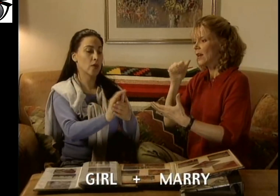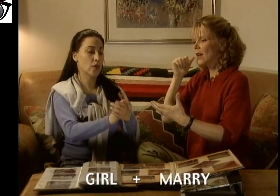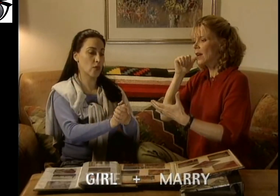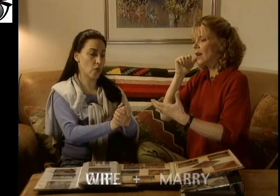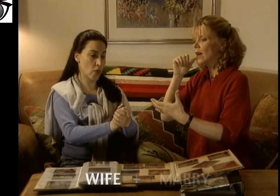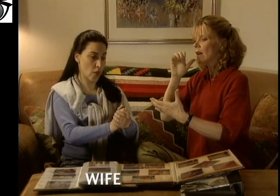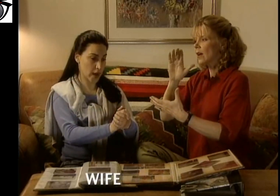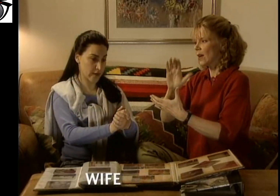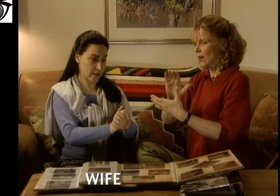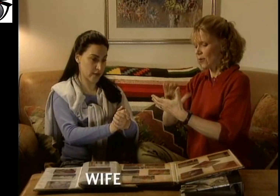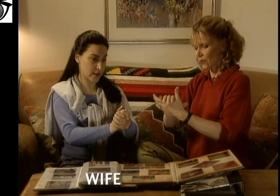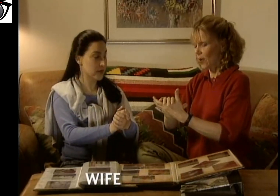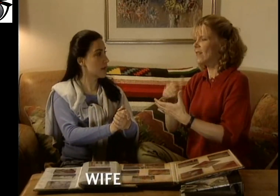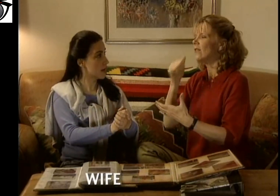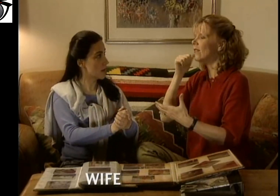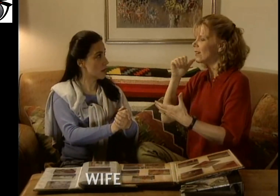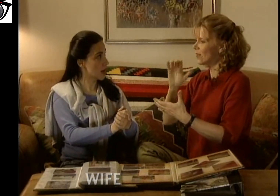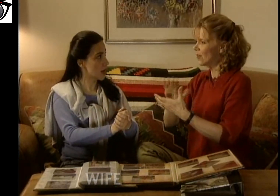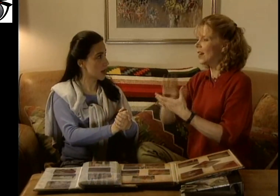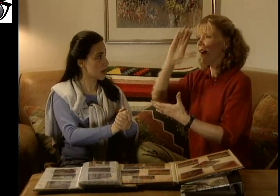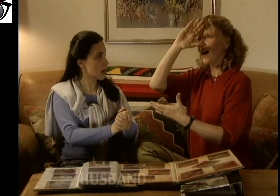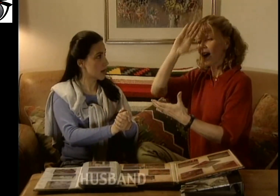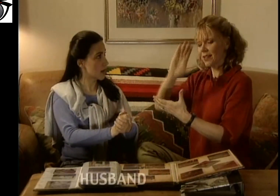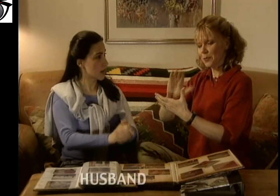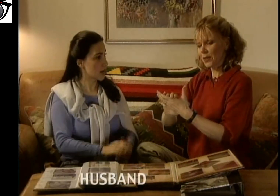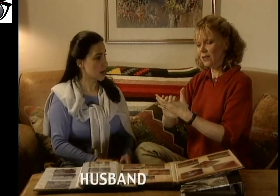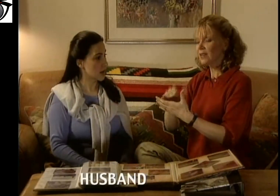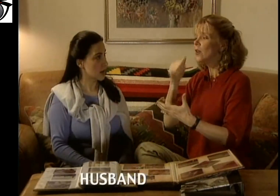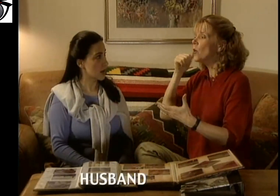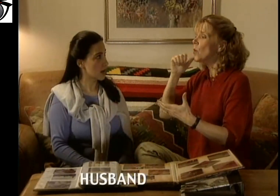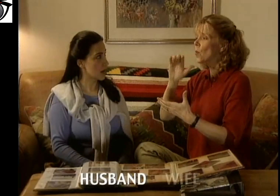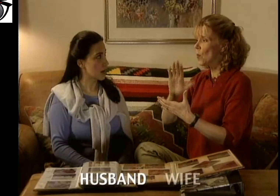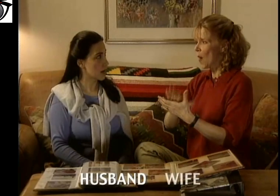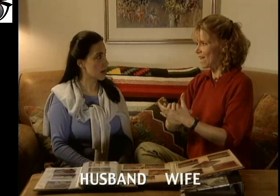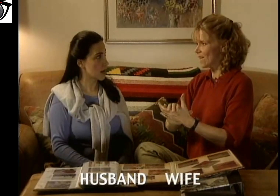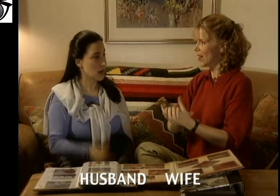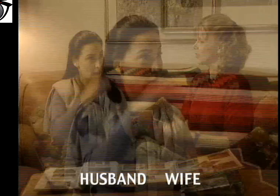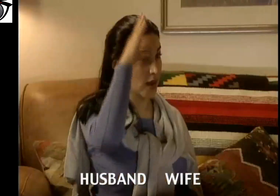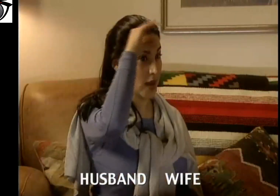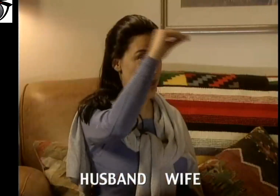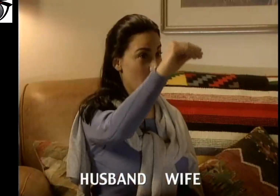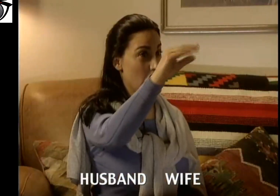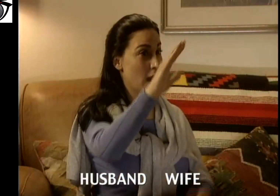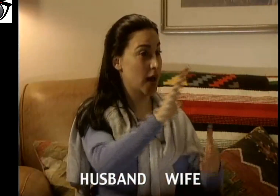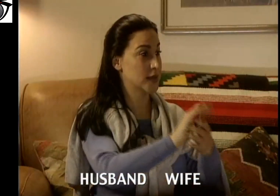marry. Wife. Okay. Right. Husband, wife.